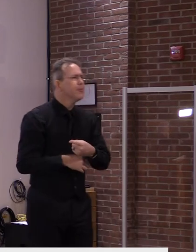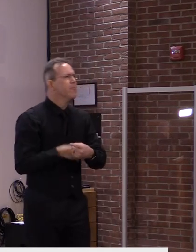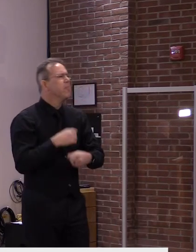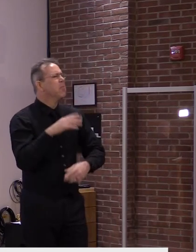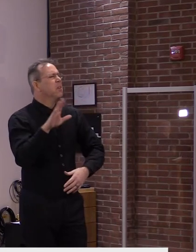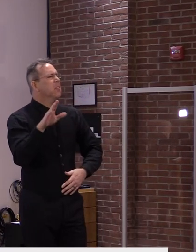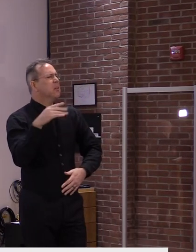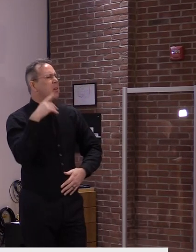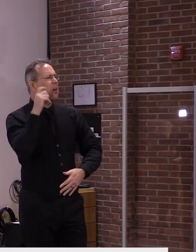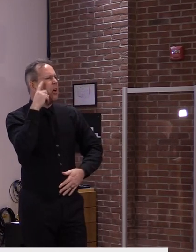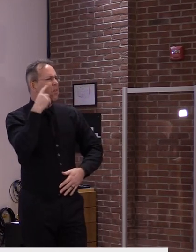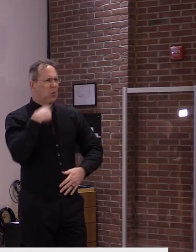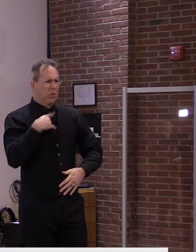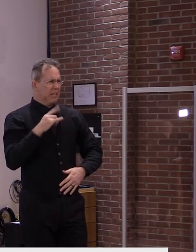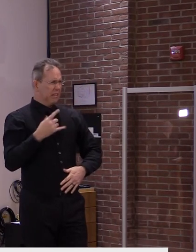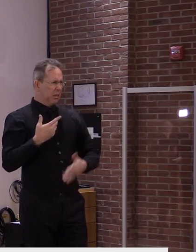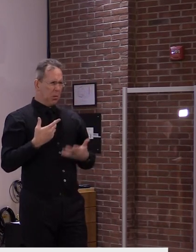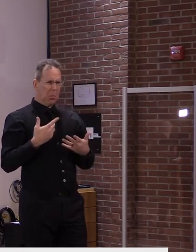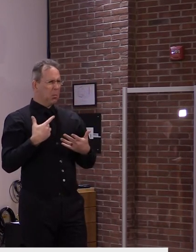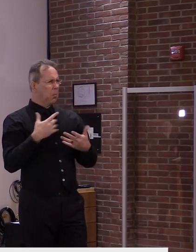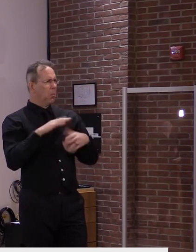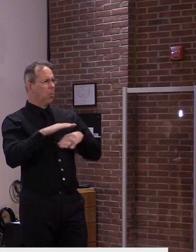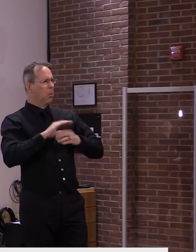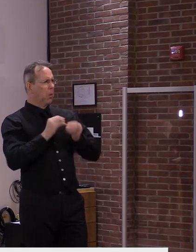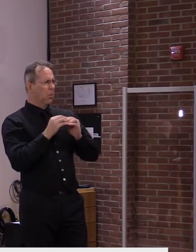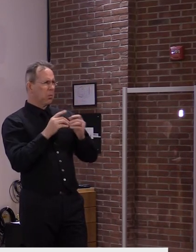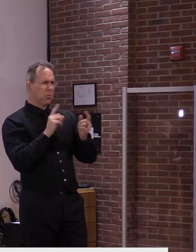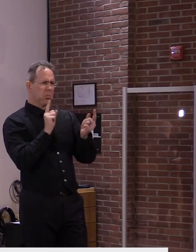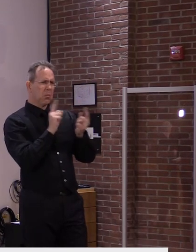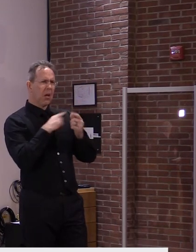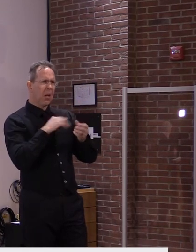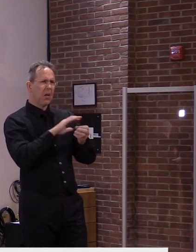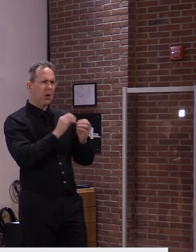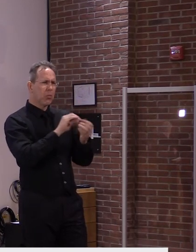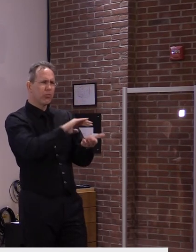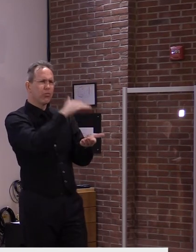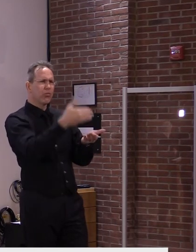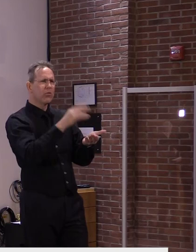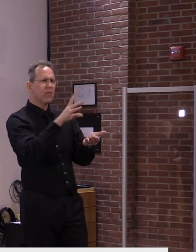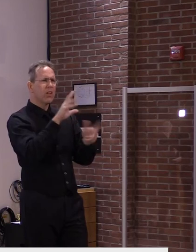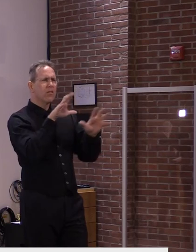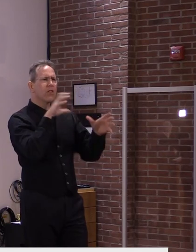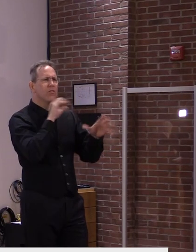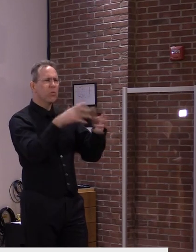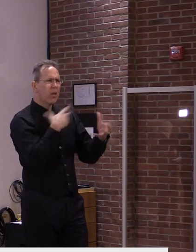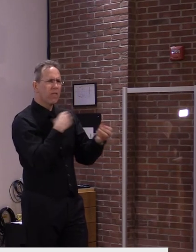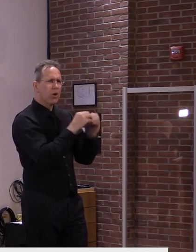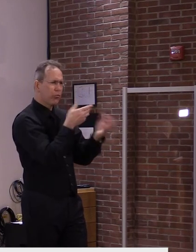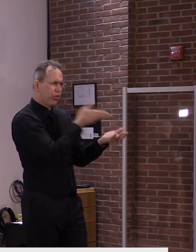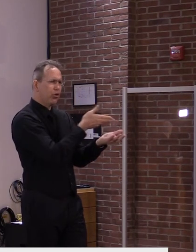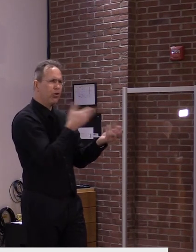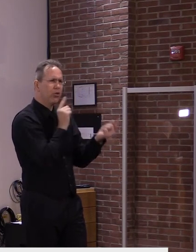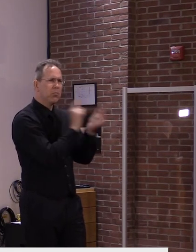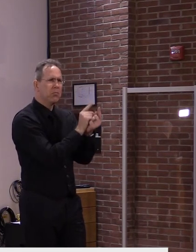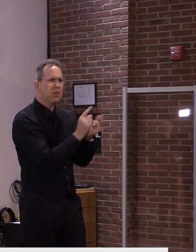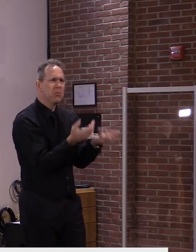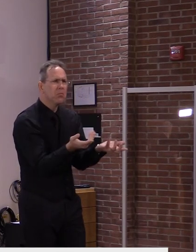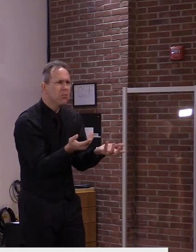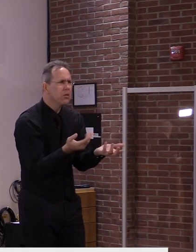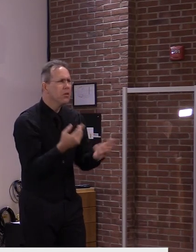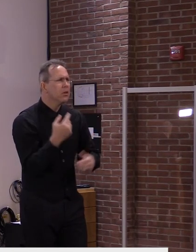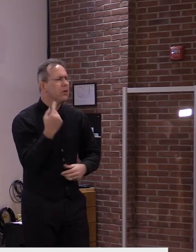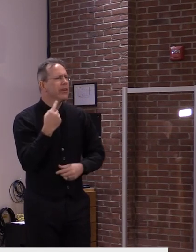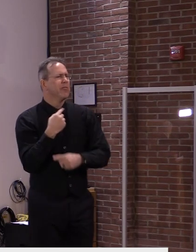Yeah, Tim, I think we'll get the analysis on what we're seeing on this. You know, we had